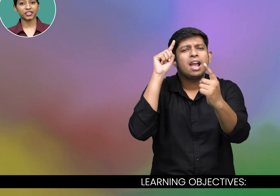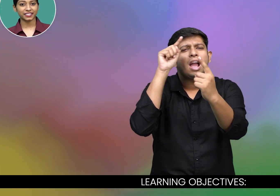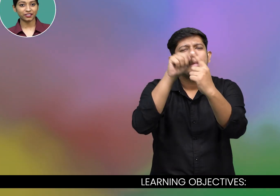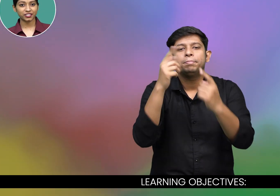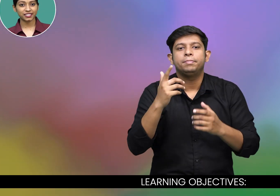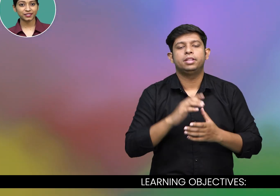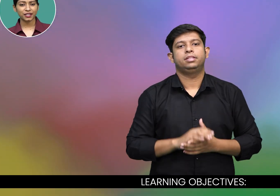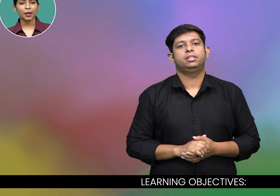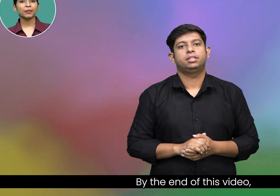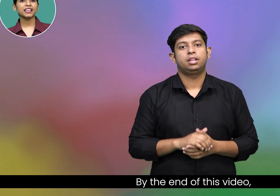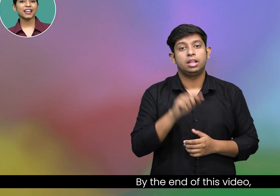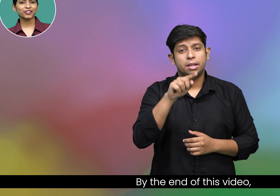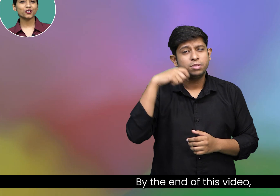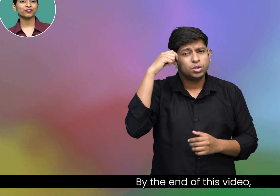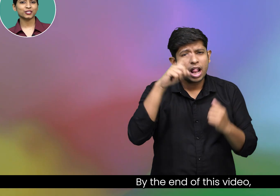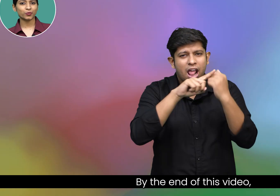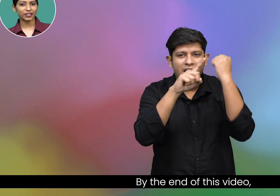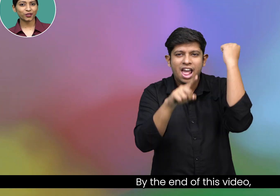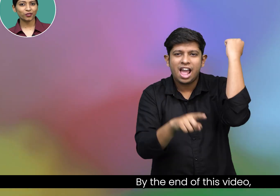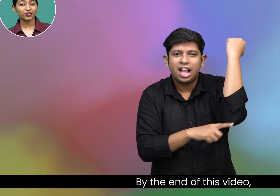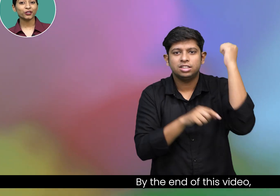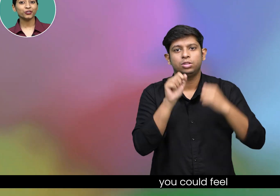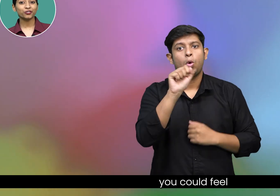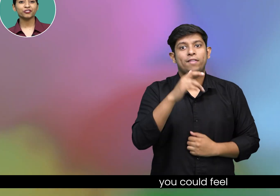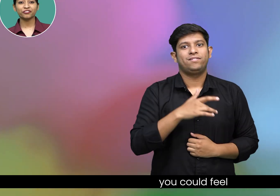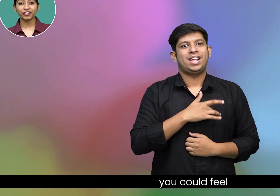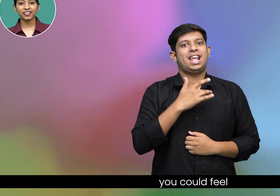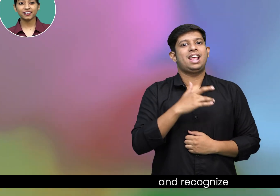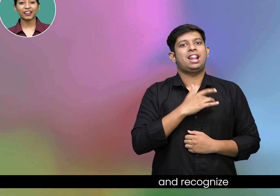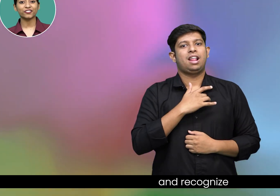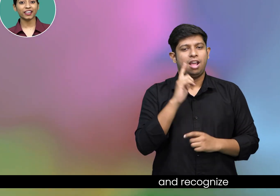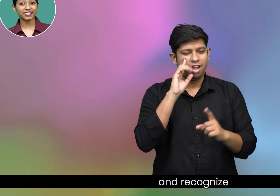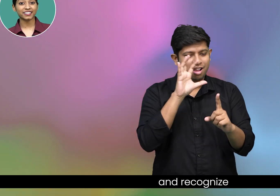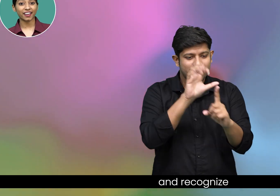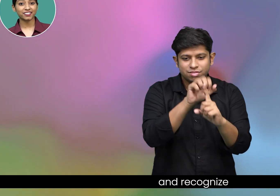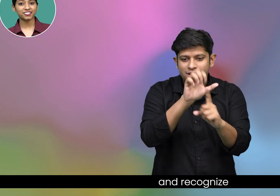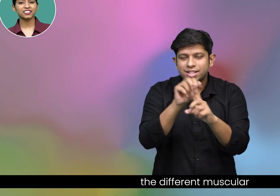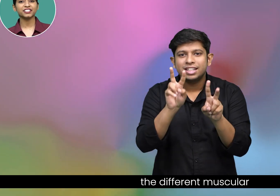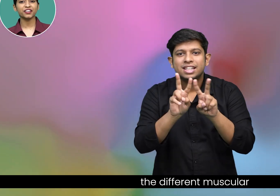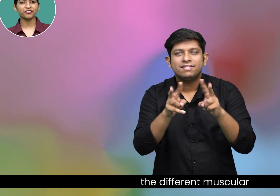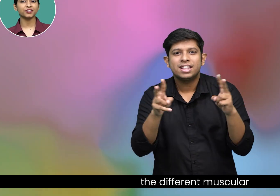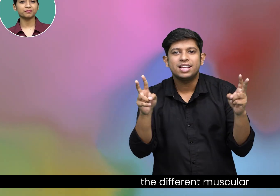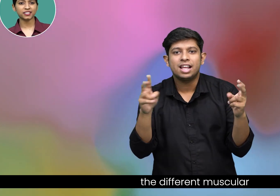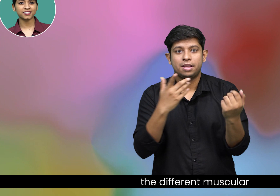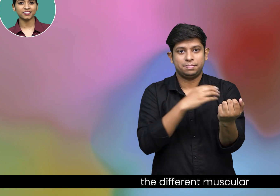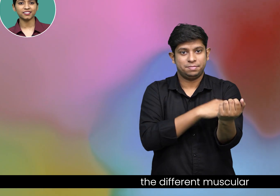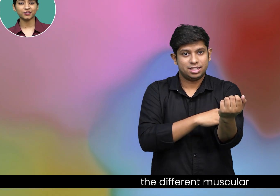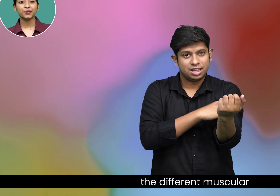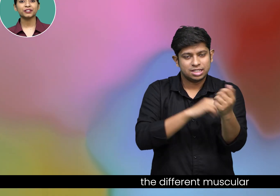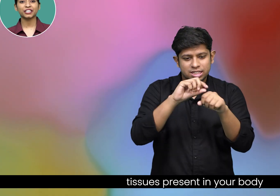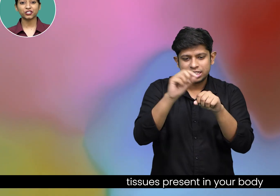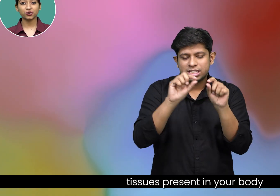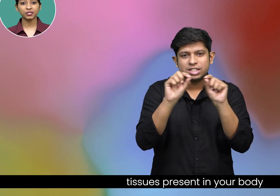Learning objectives. By the end of this video, you could feel and recognize the different